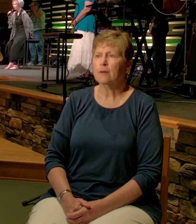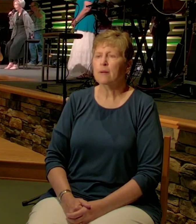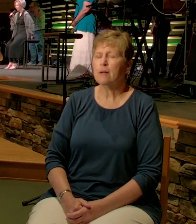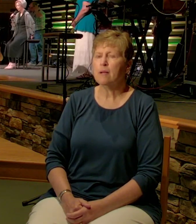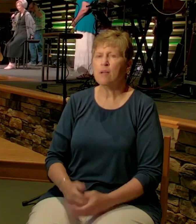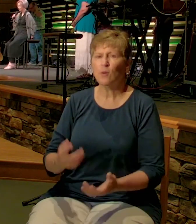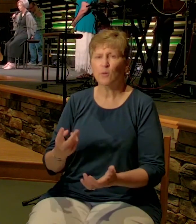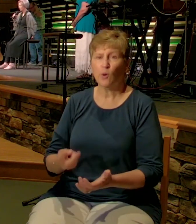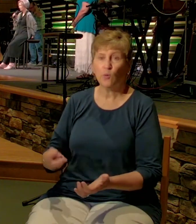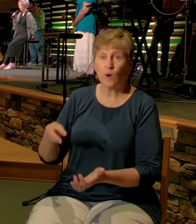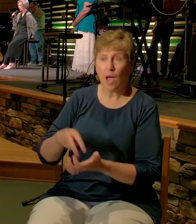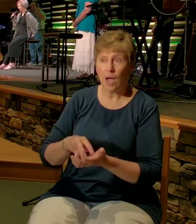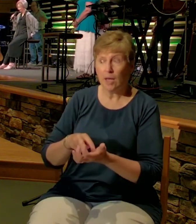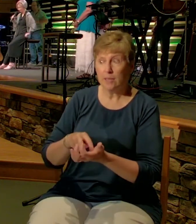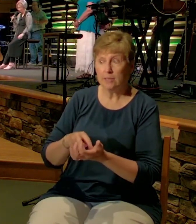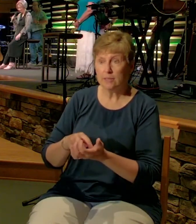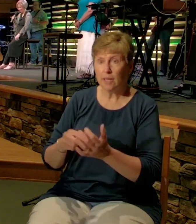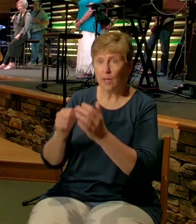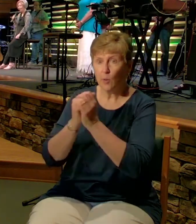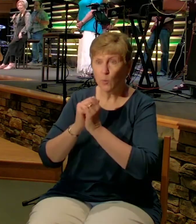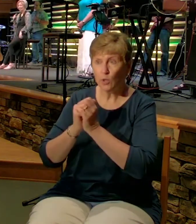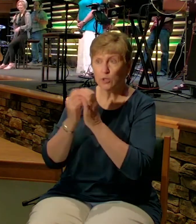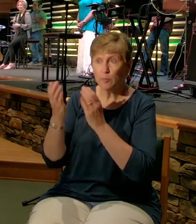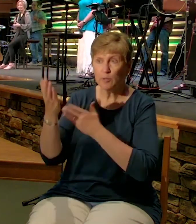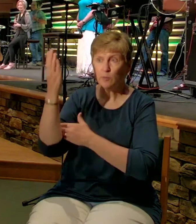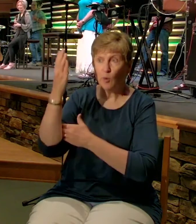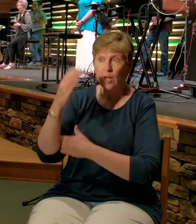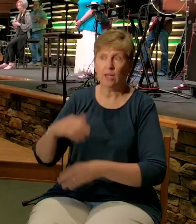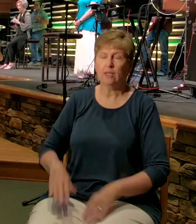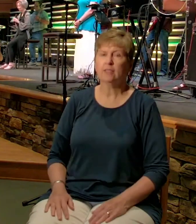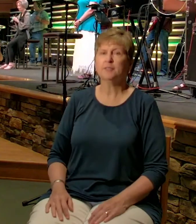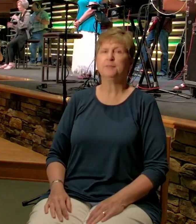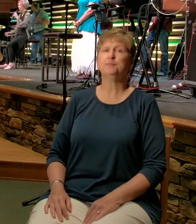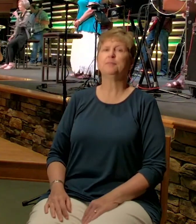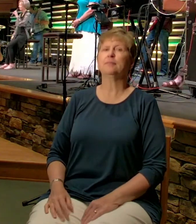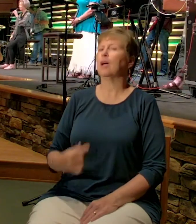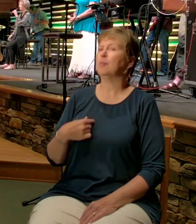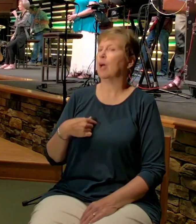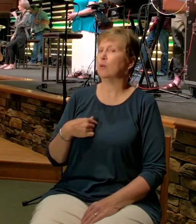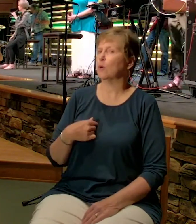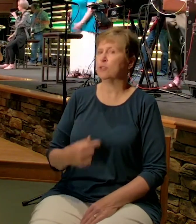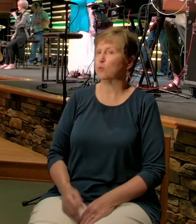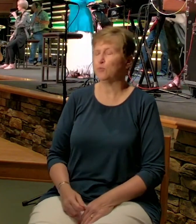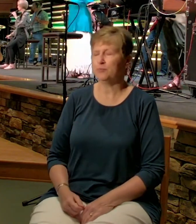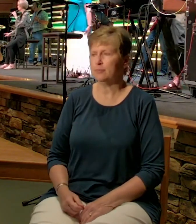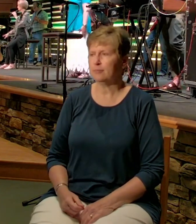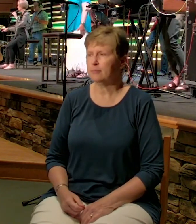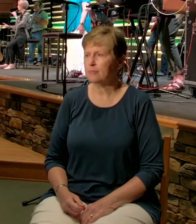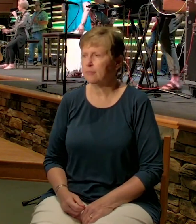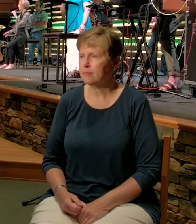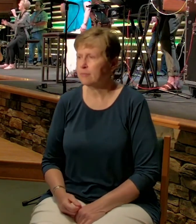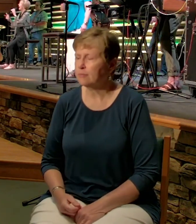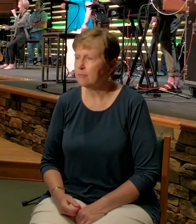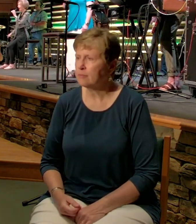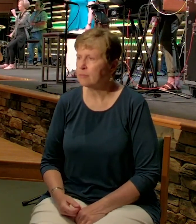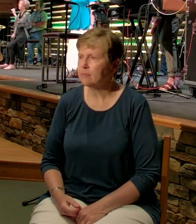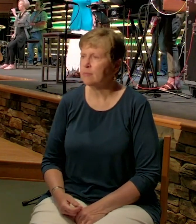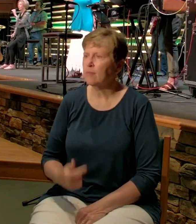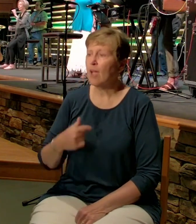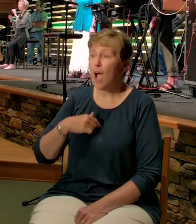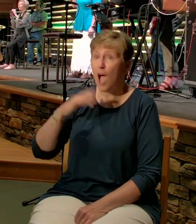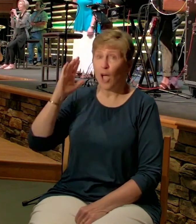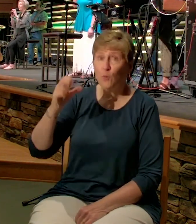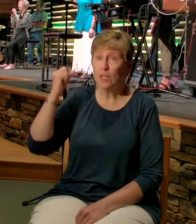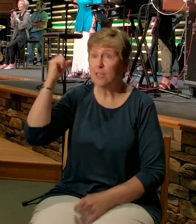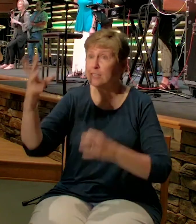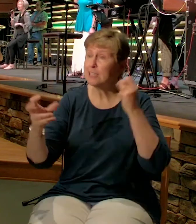Let's rise to worship him this morning. Mm-hmm. I will